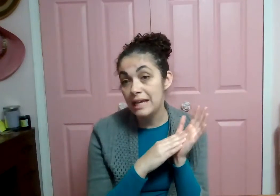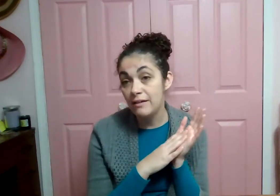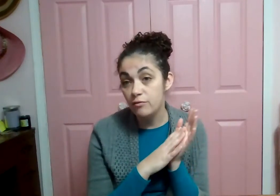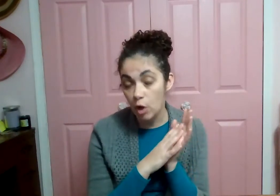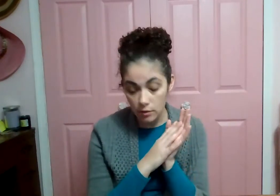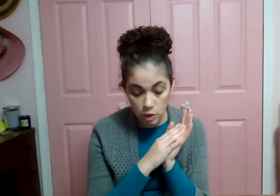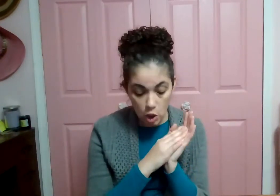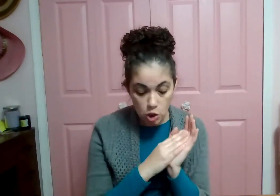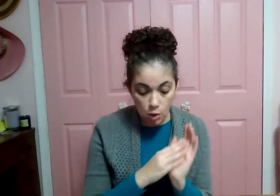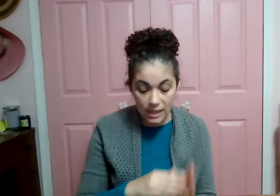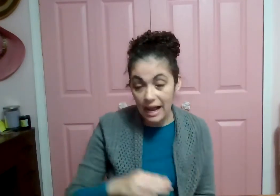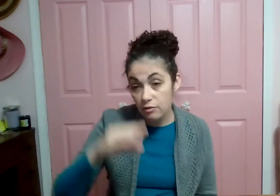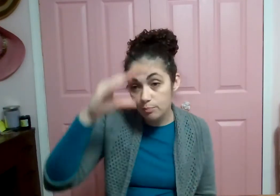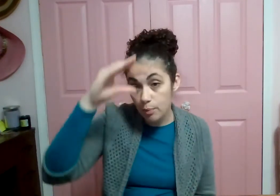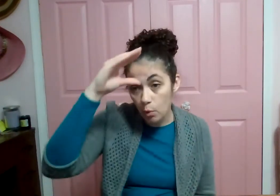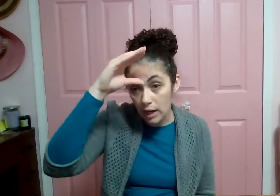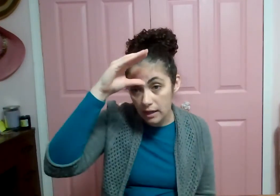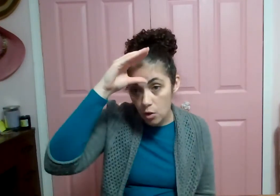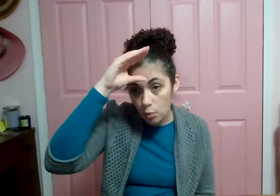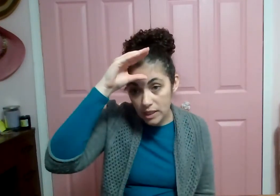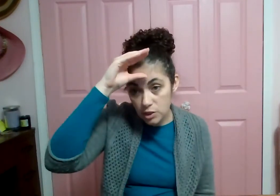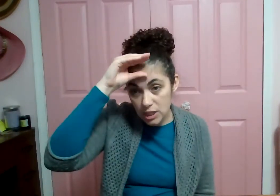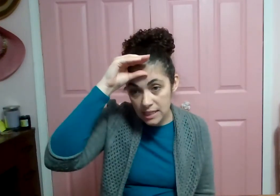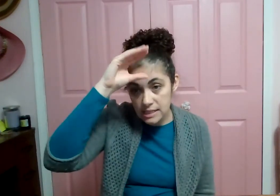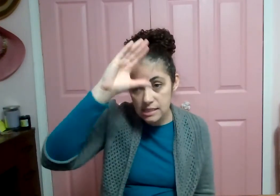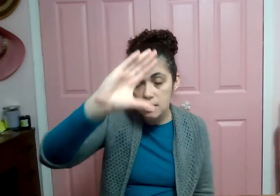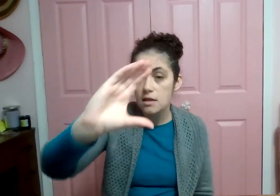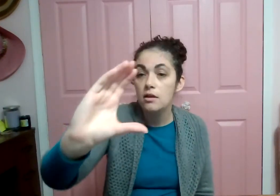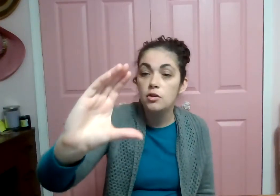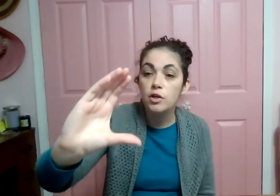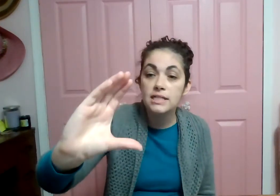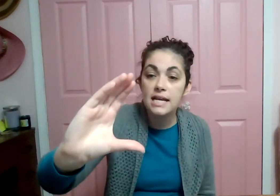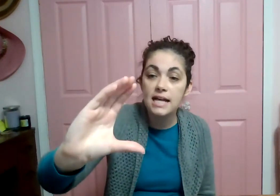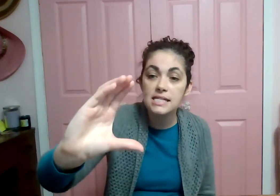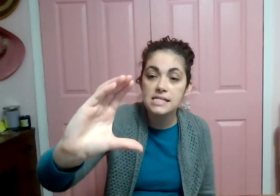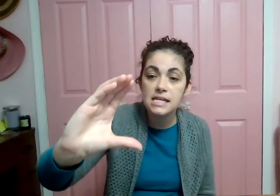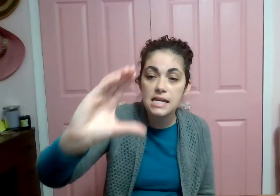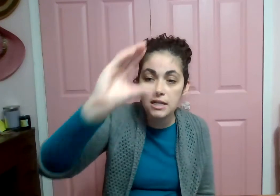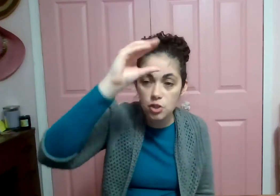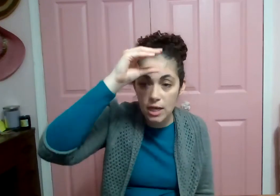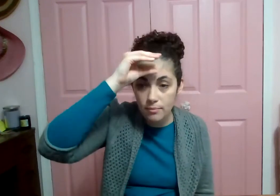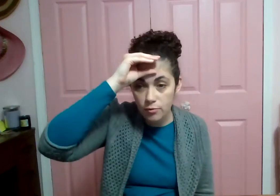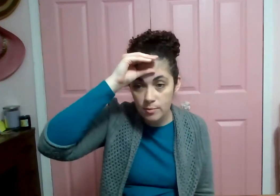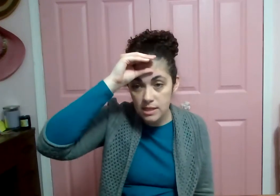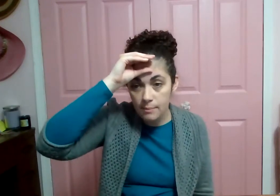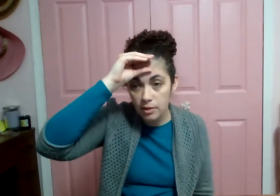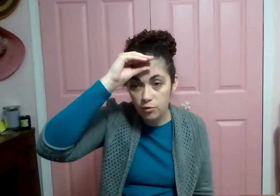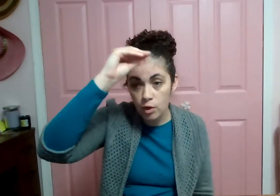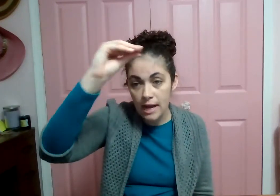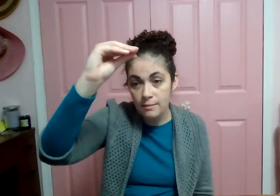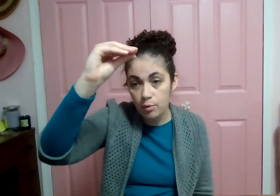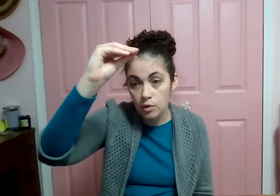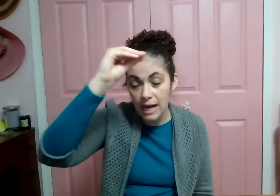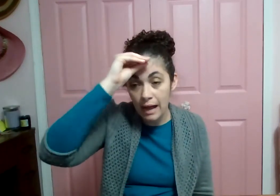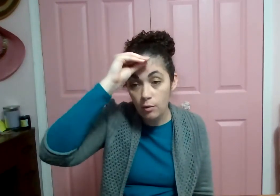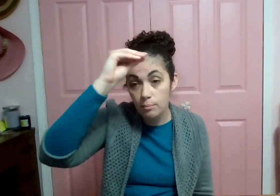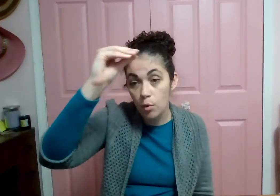usually involved. So we have boy, which is you're going to take that C hand shape from the top of your forehead and pull it out,